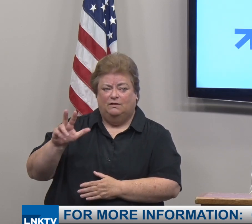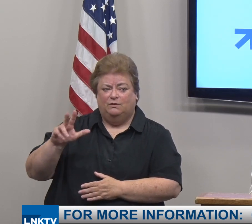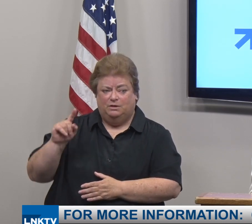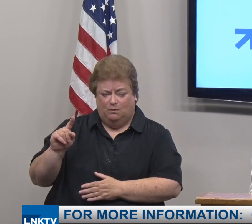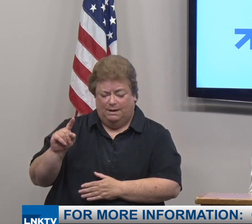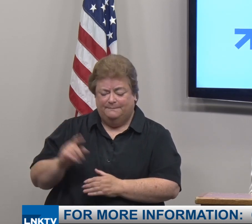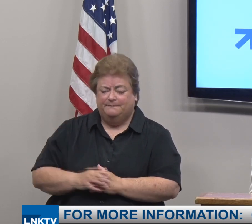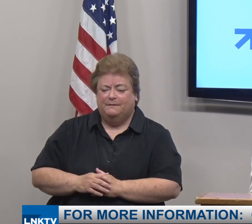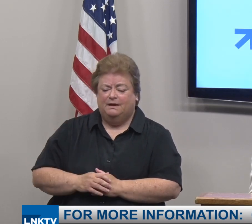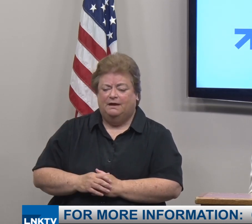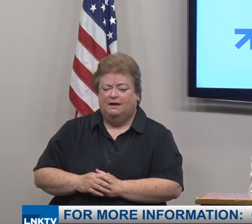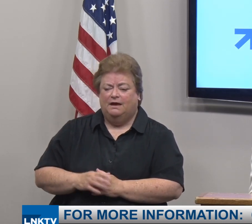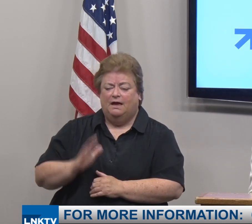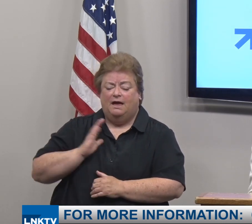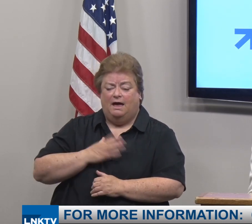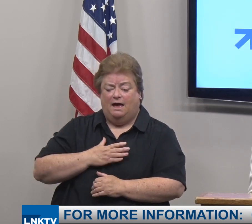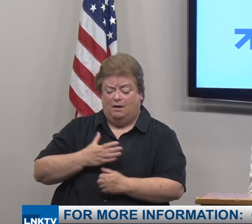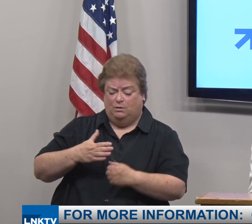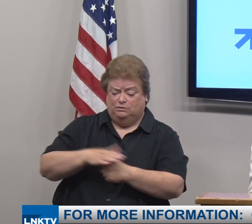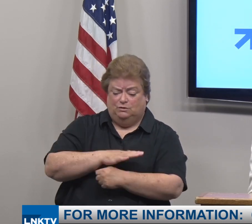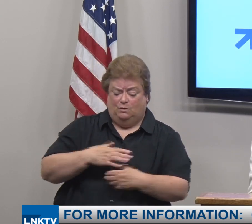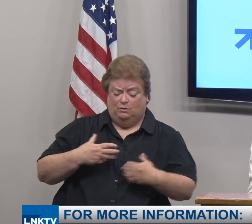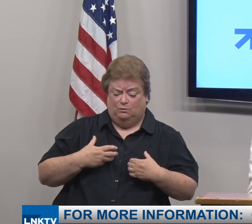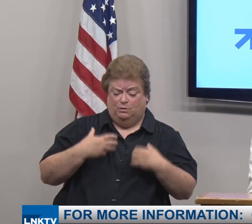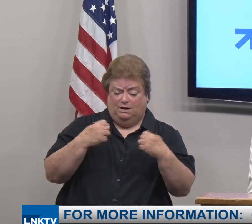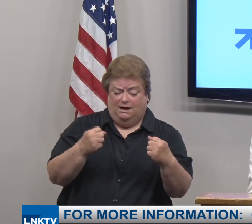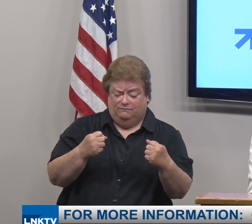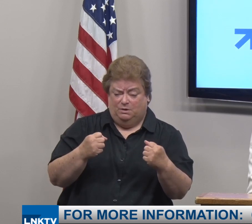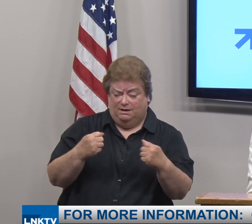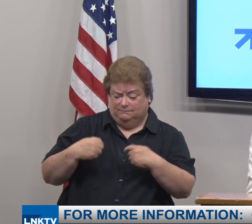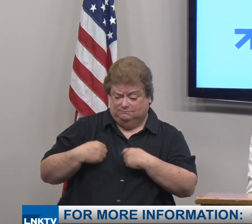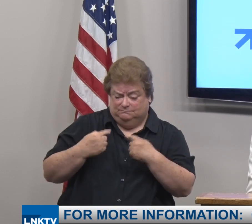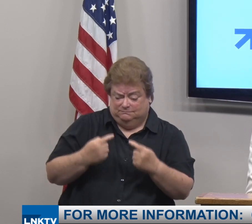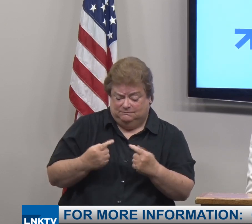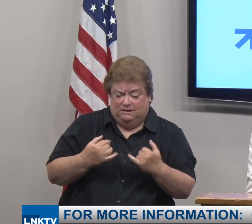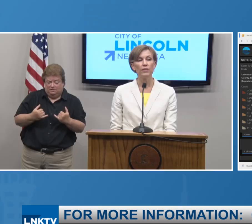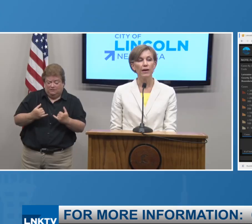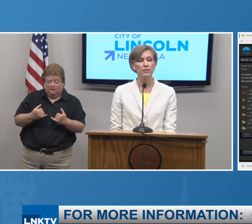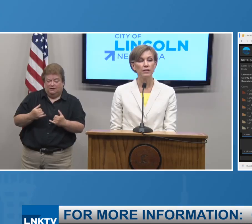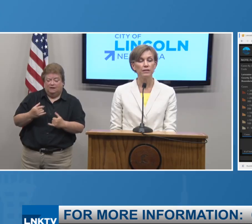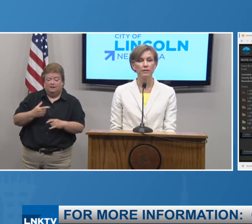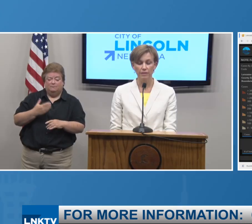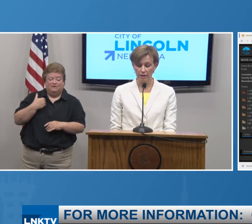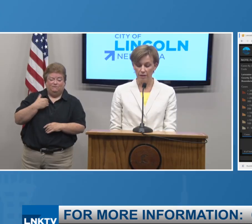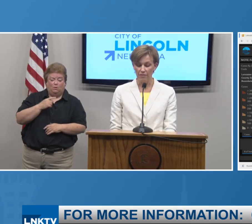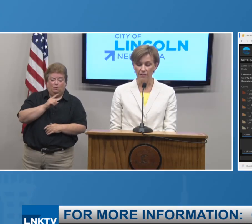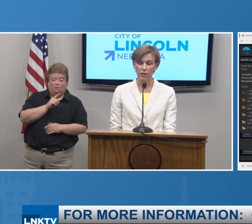3,431, and our total recoveries identified to date are up from